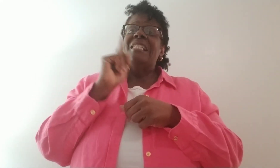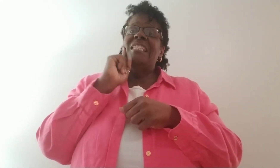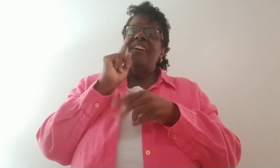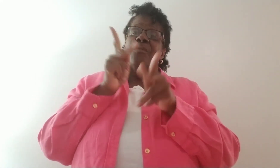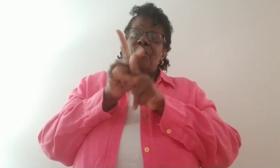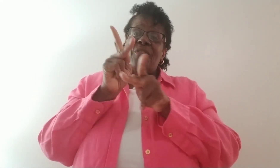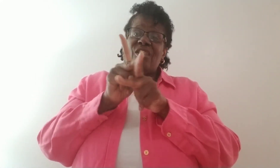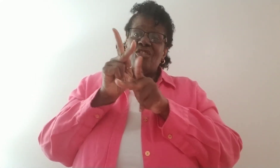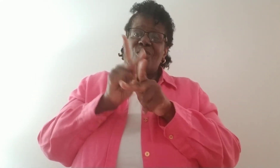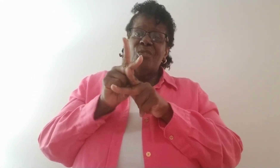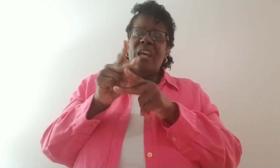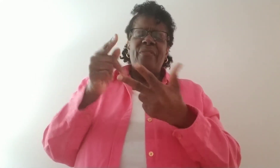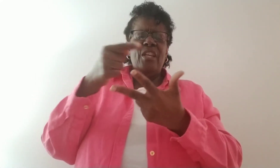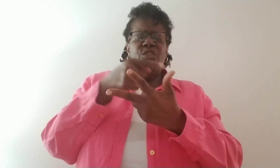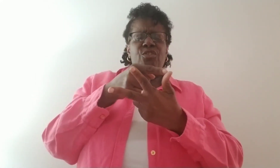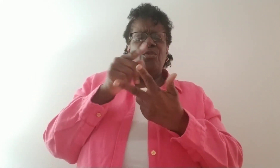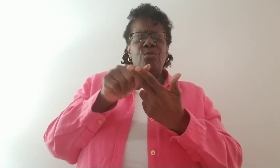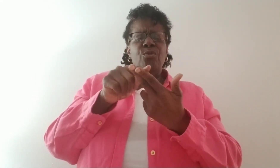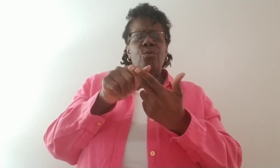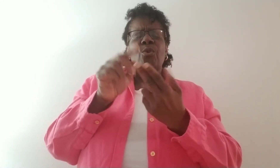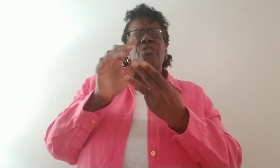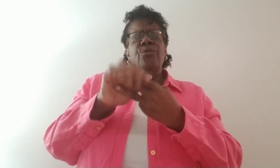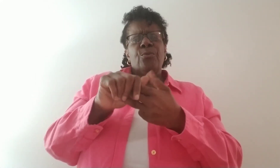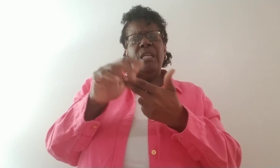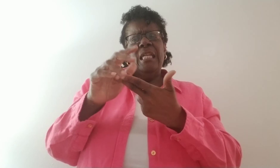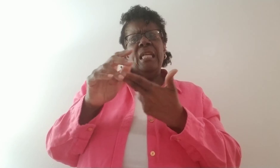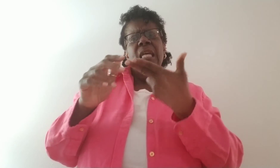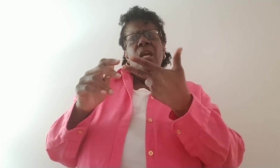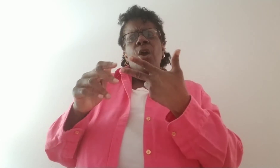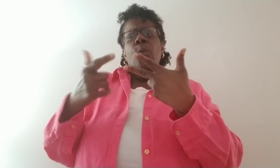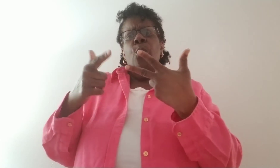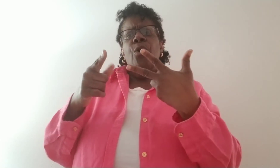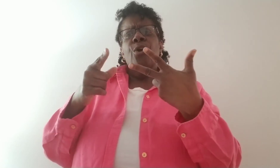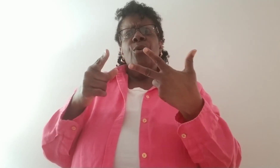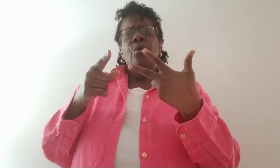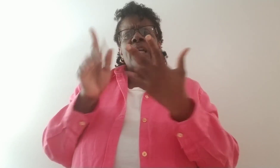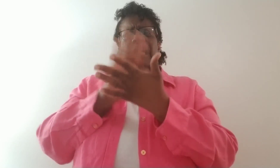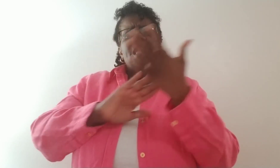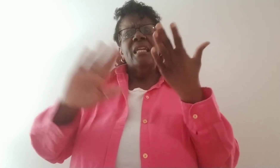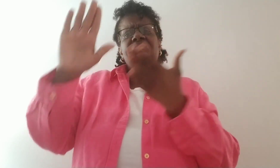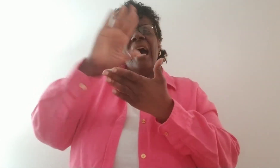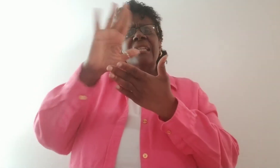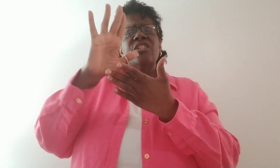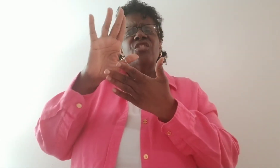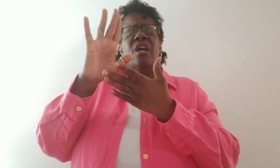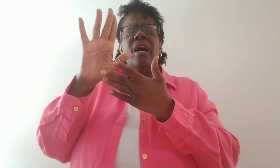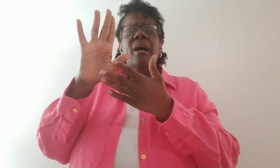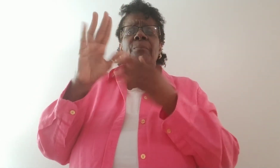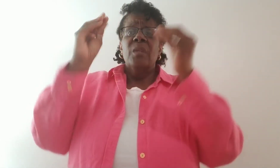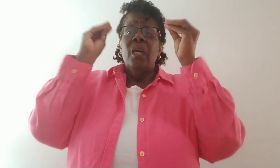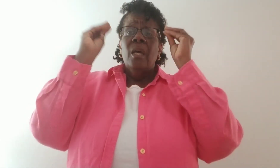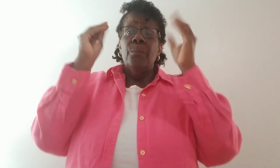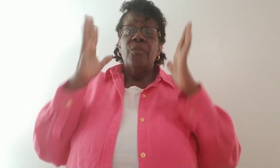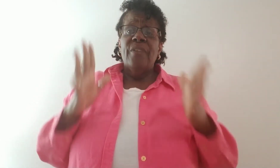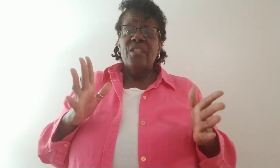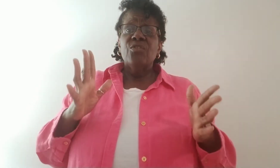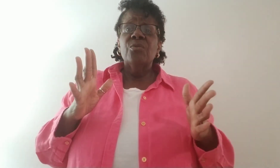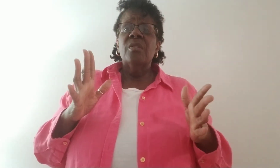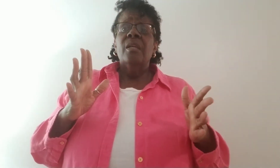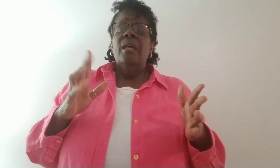deaf professionals. I think 2 or 3 were college professors,